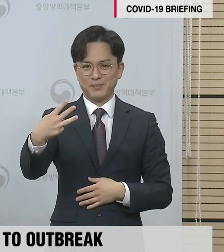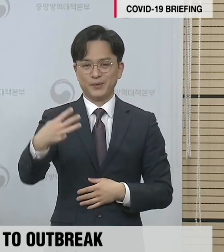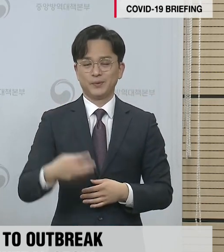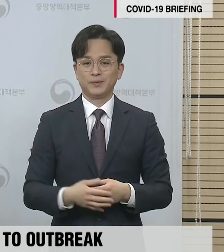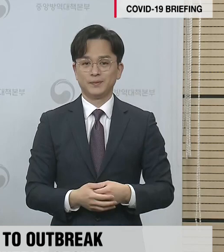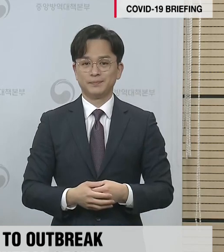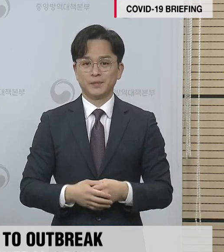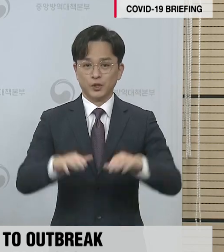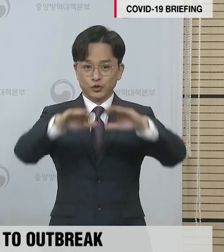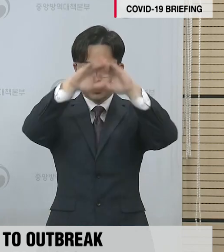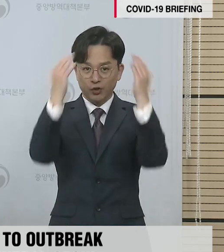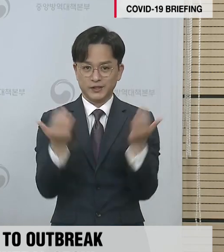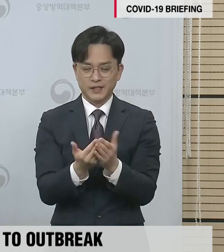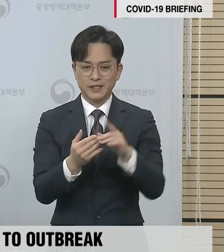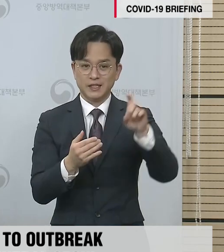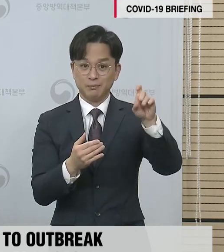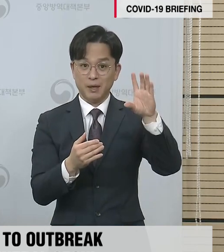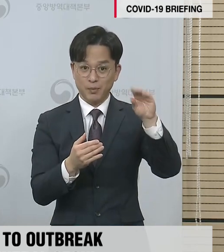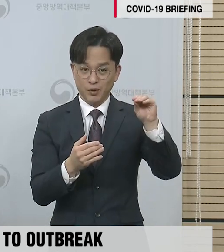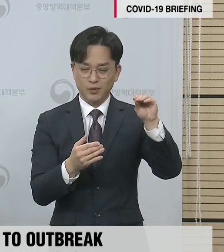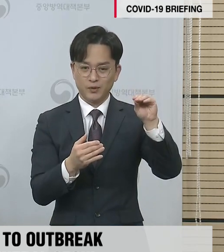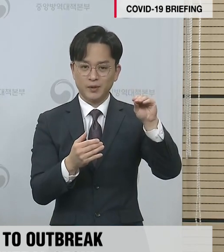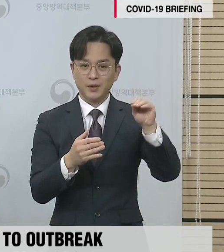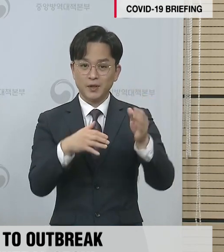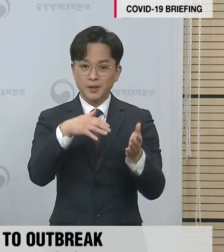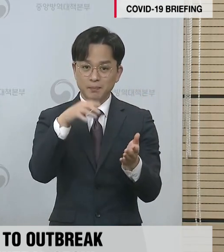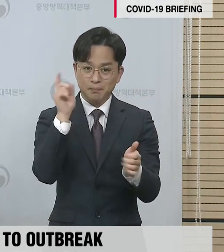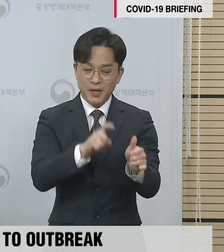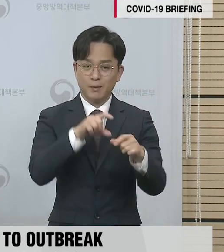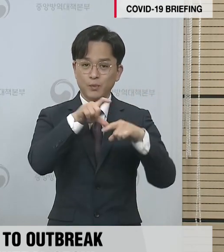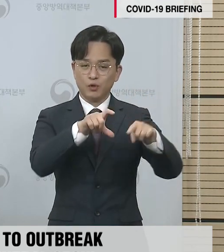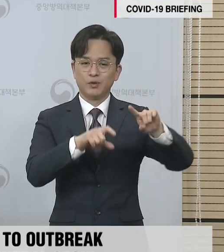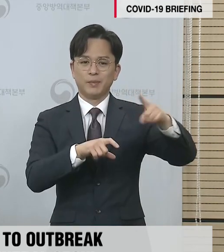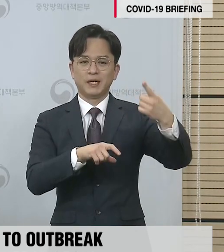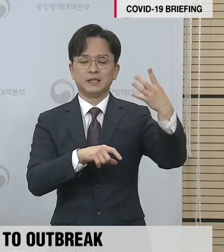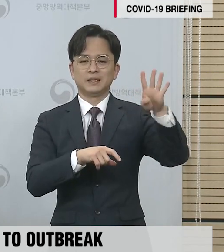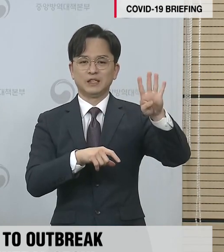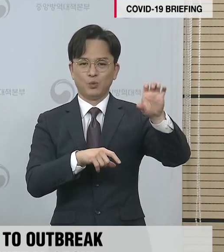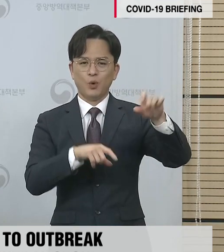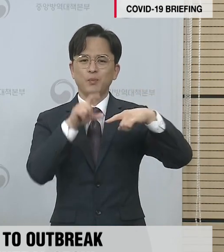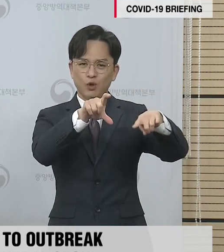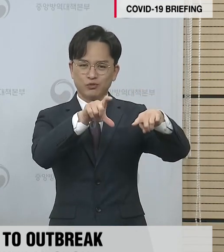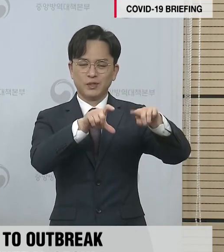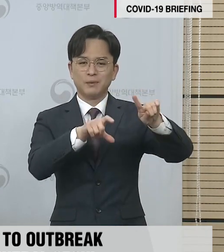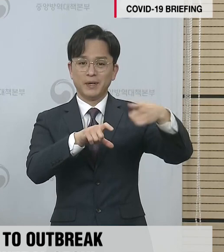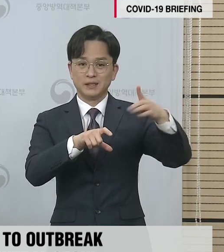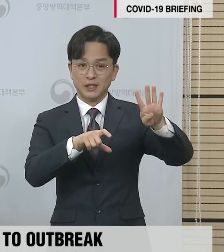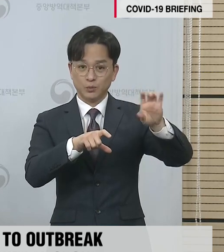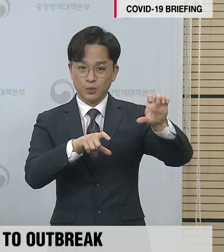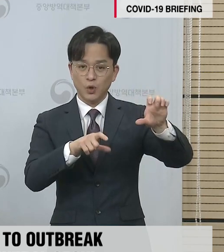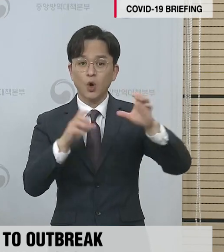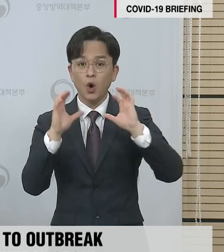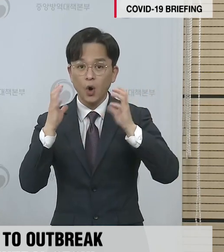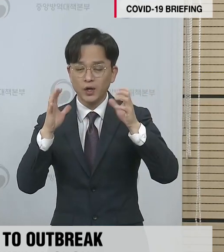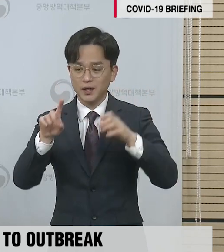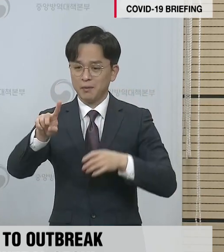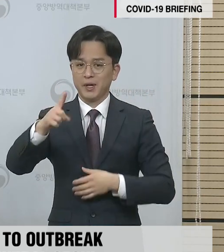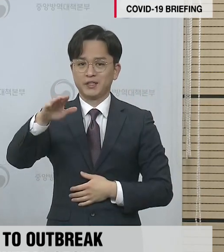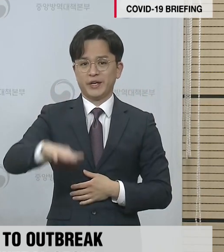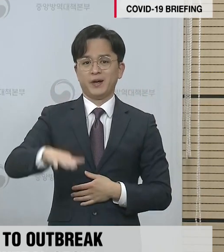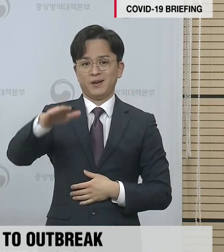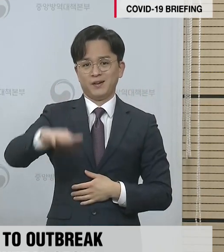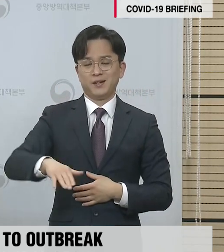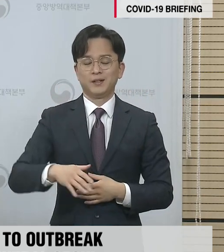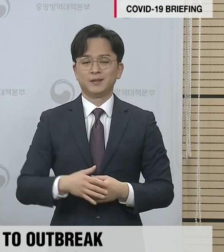patients in the age group of 16 to 18, and we have seen about 45 patients per